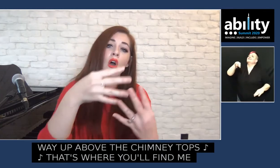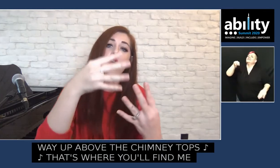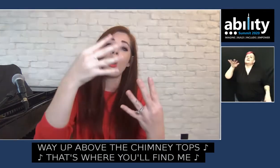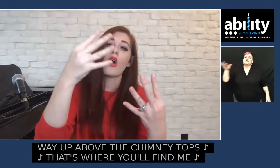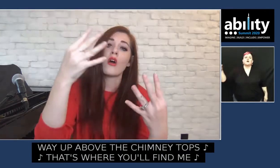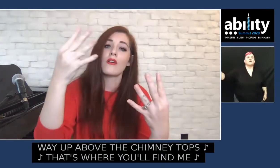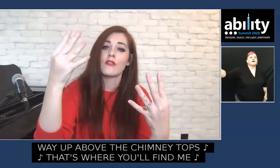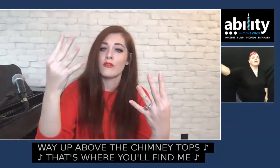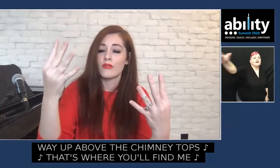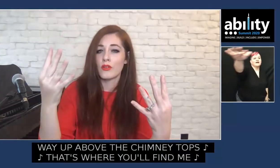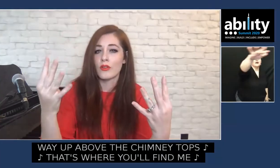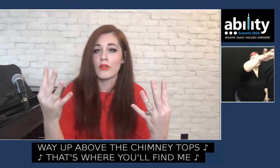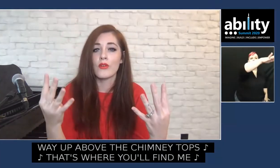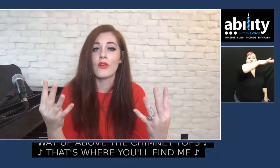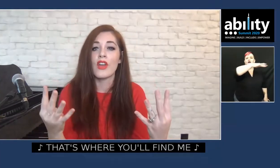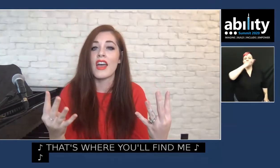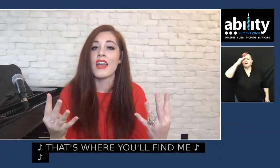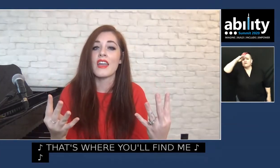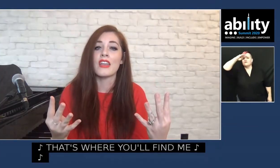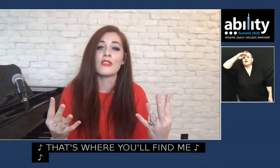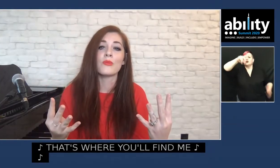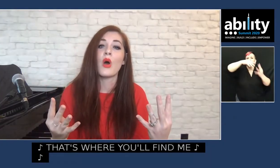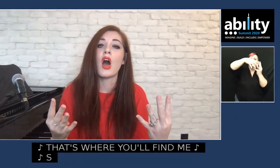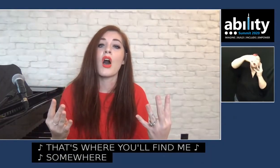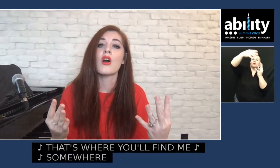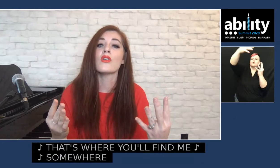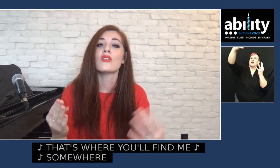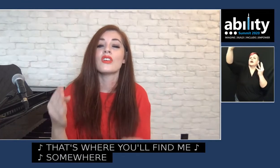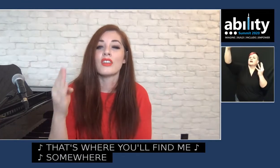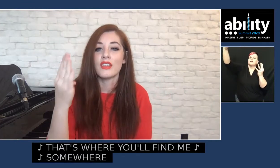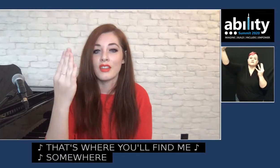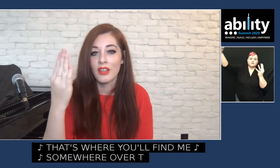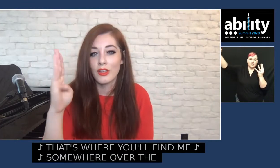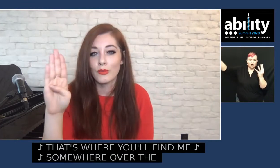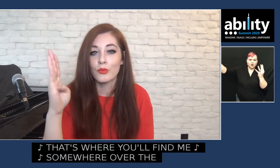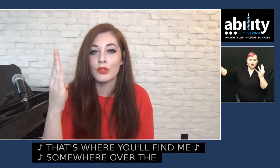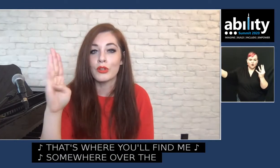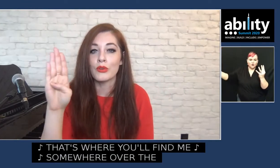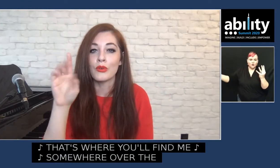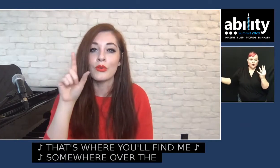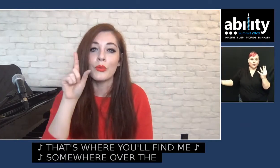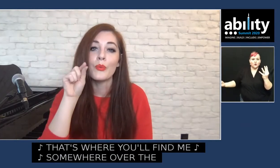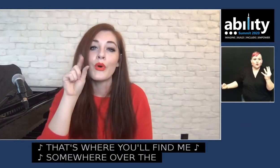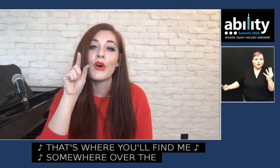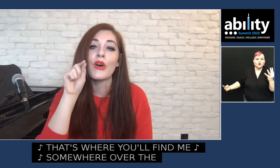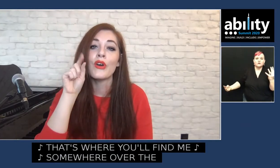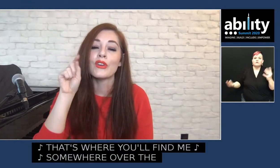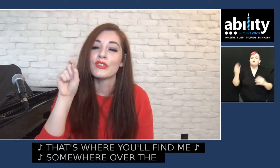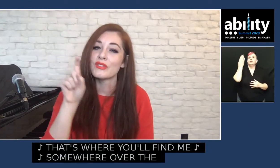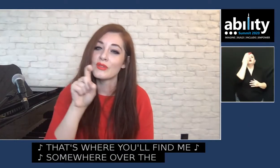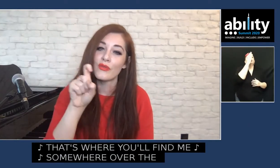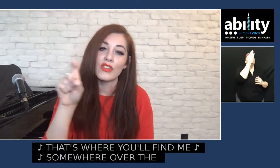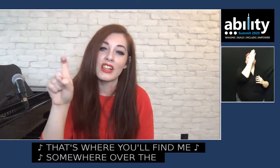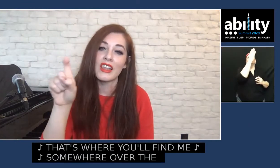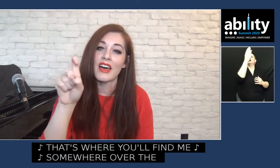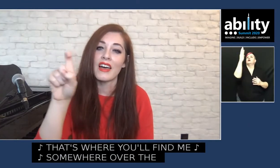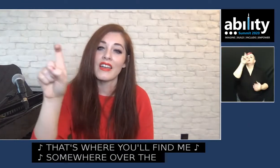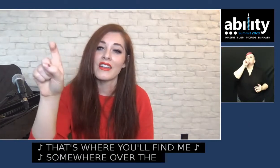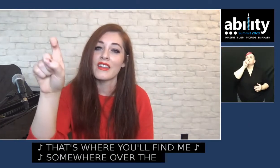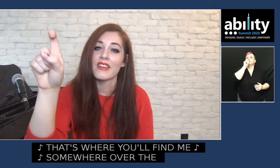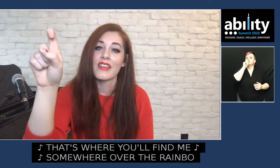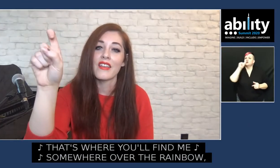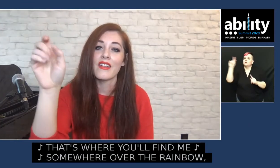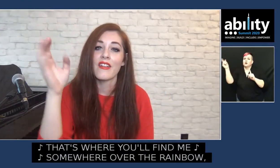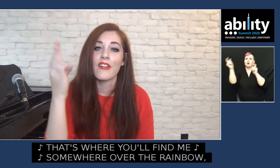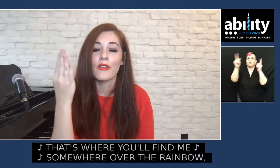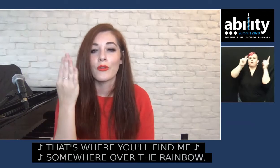Somewhere over the rainbow, blue birds